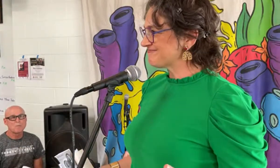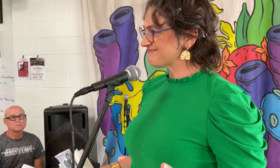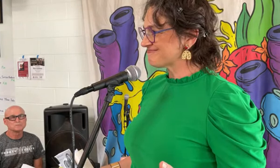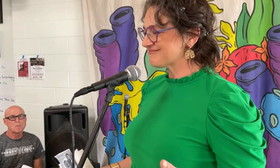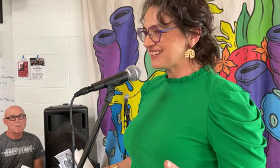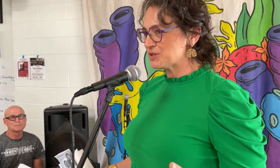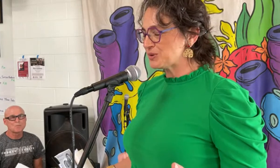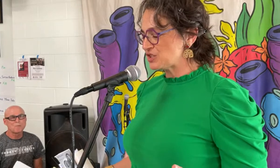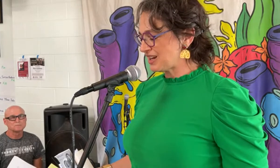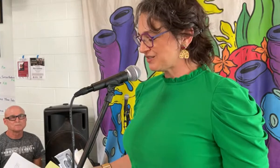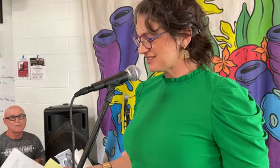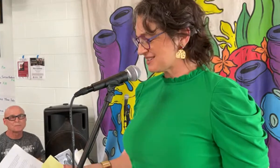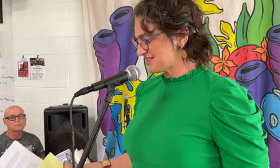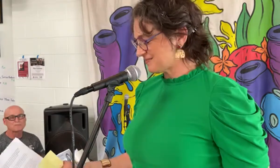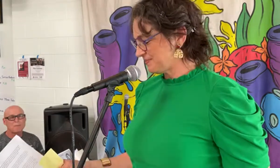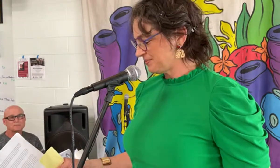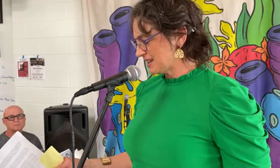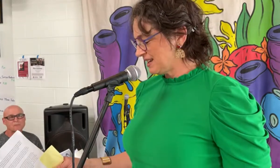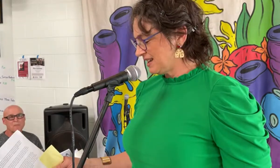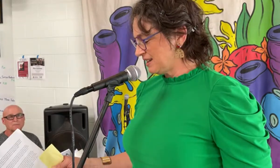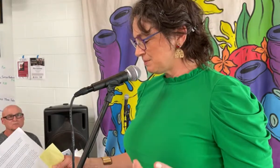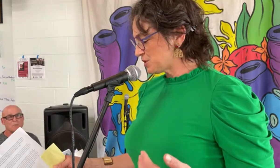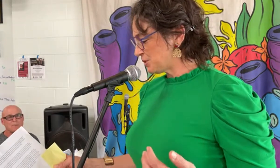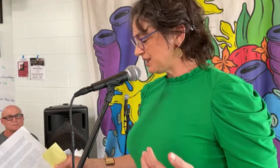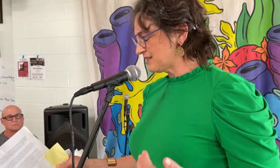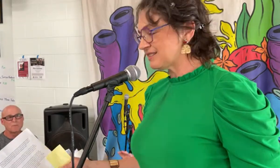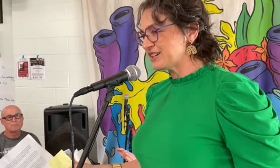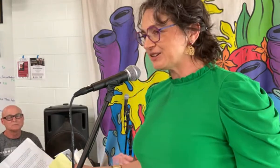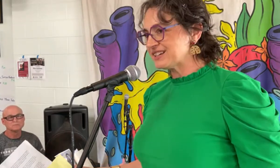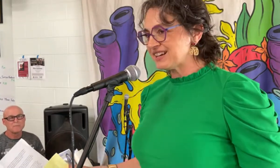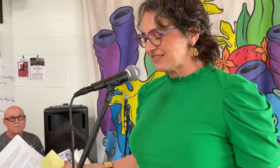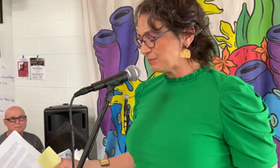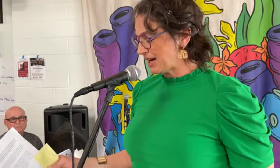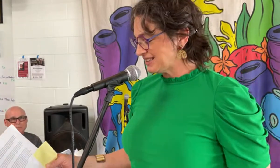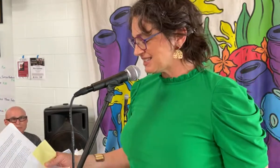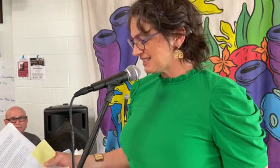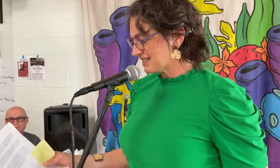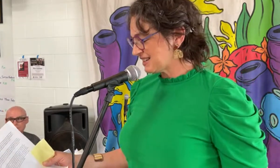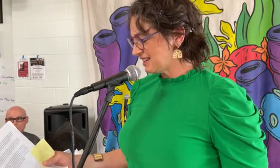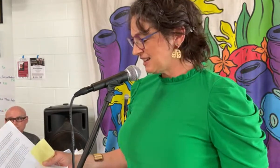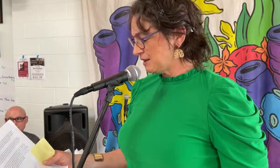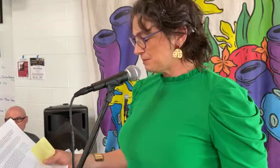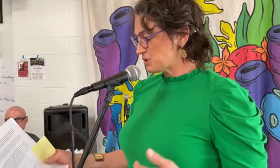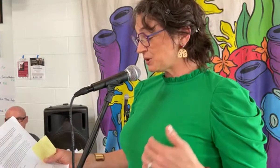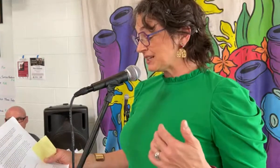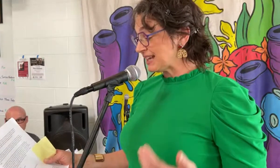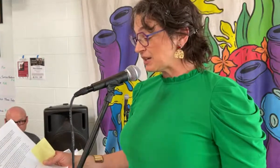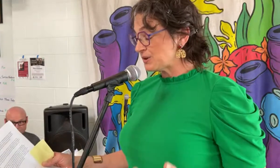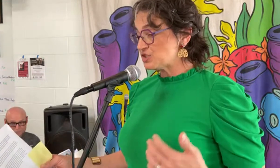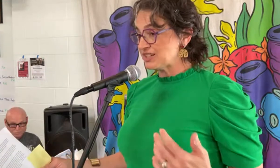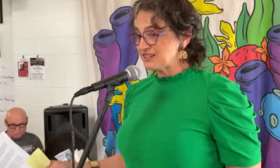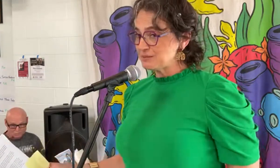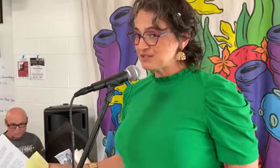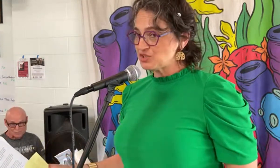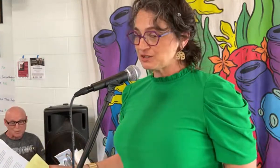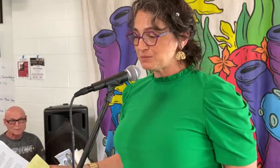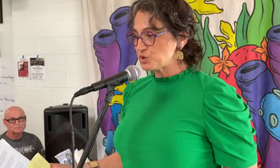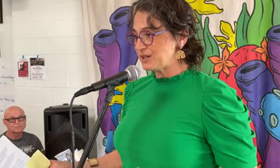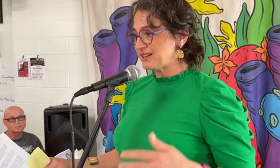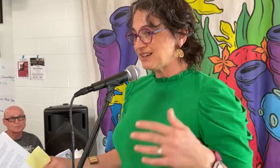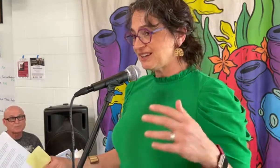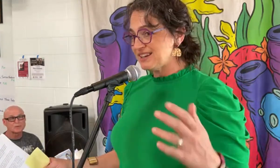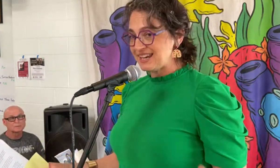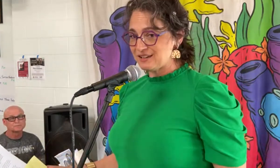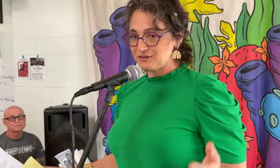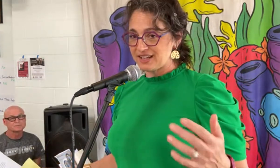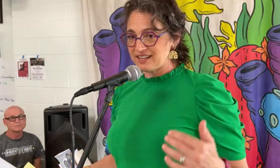playwriting, in between genres, in between the lyric and the politic, in between language and image, in